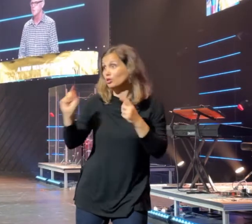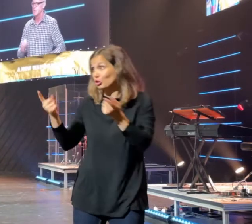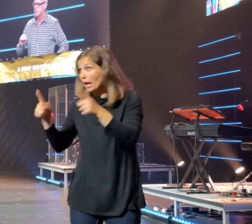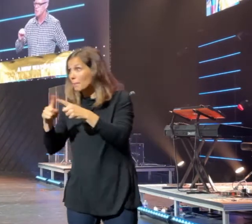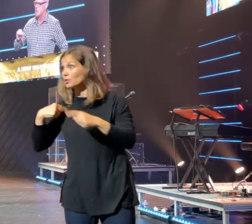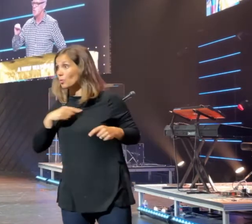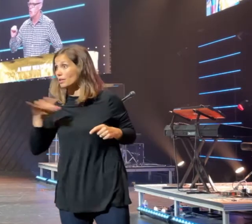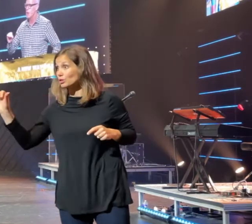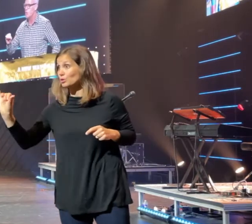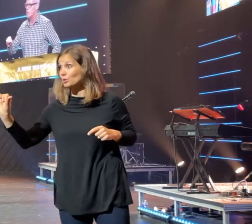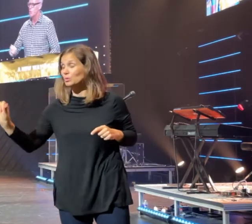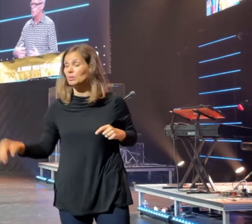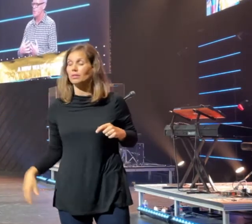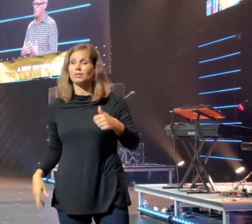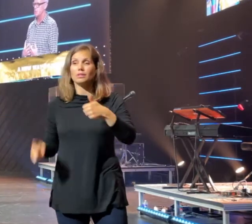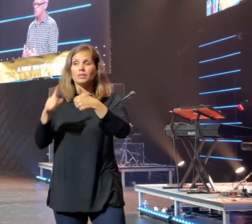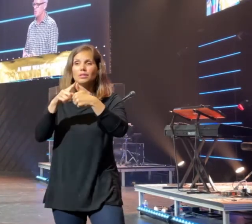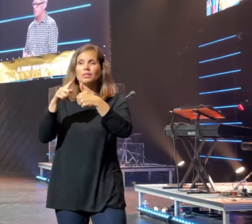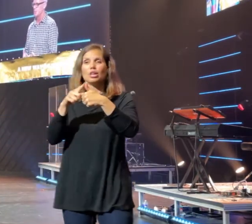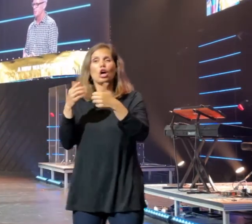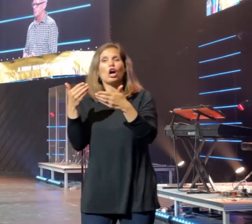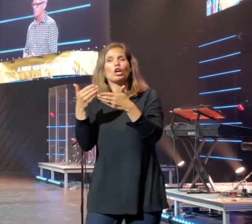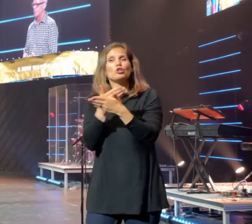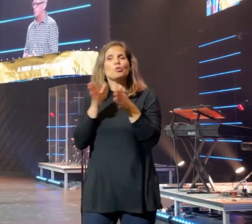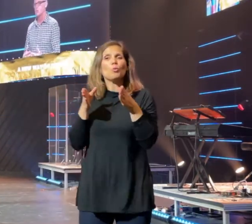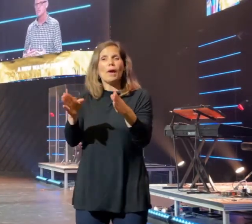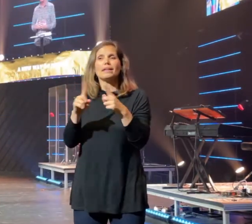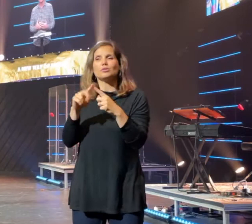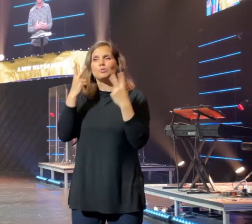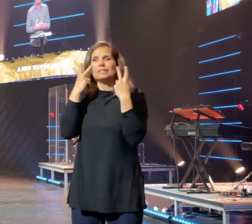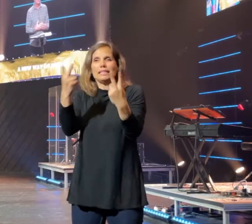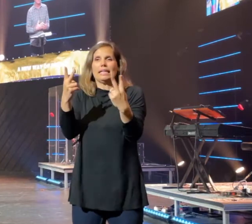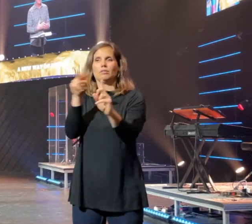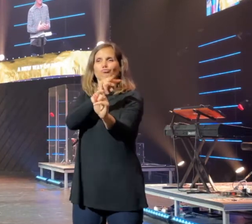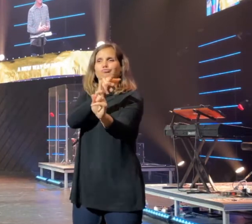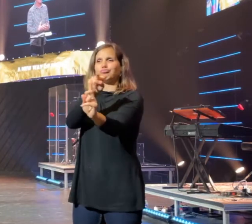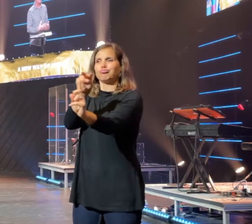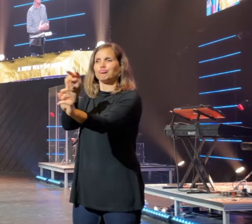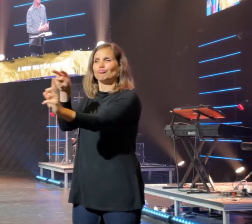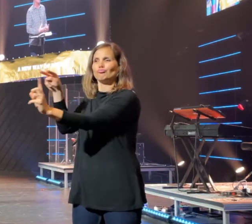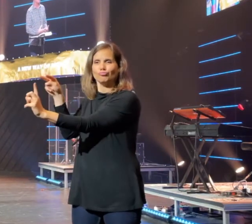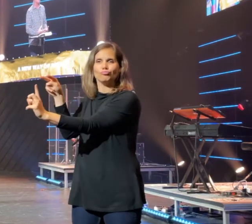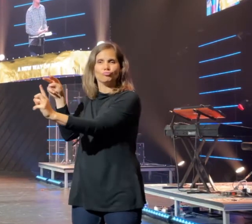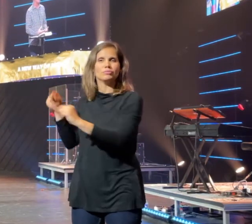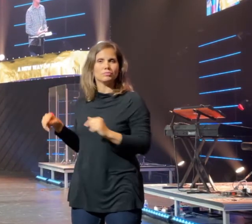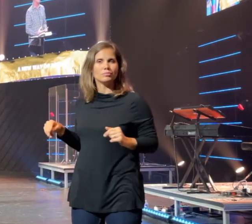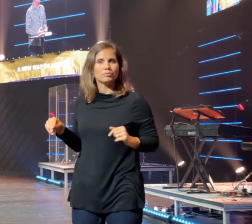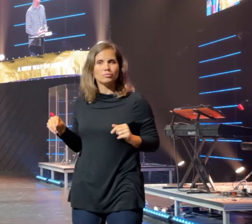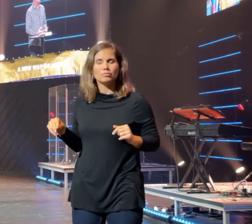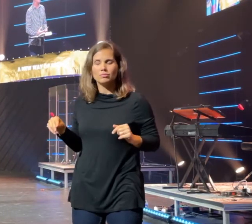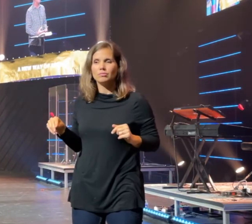Paul said, let me tell you about what has happened to me and what should happen to all